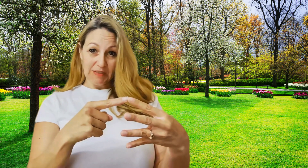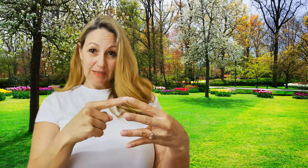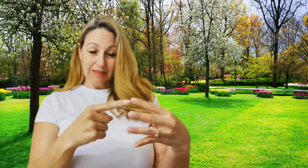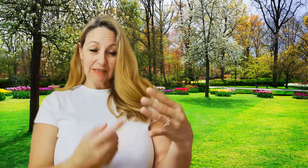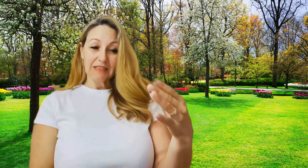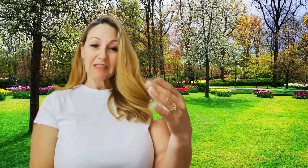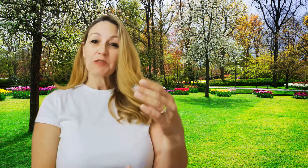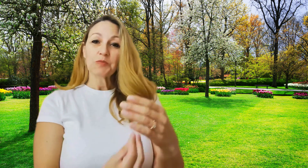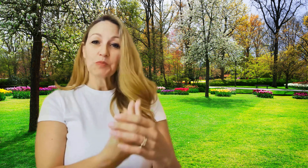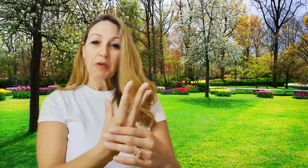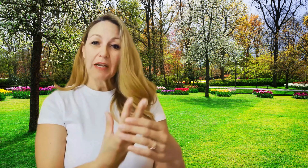Spring.